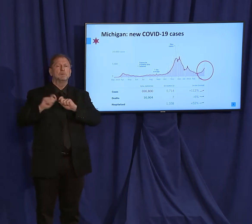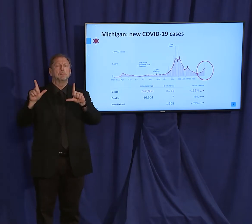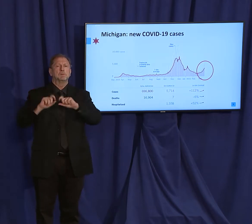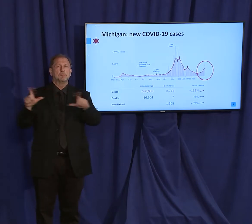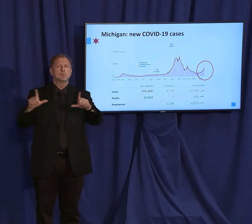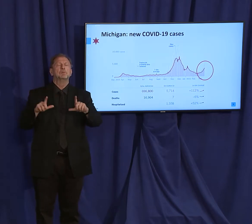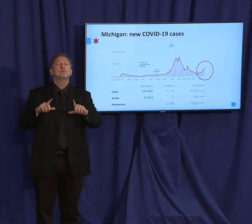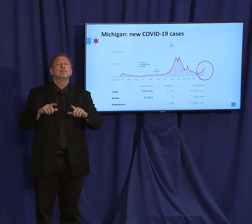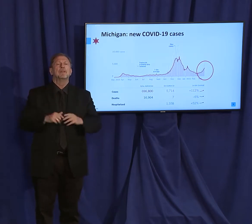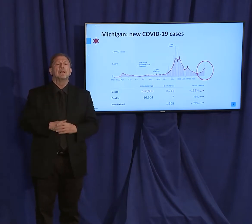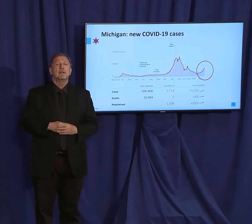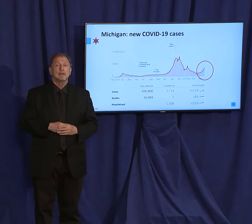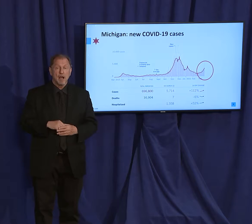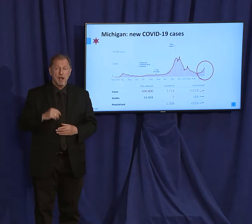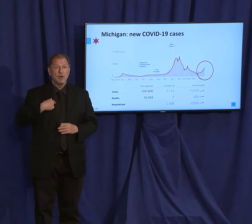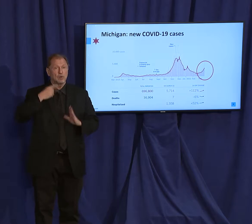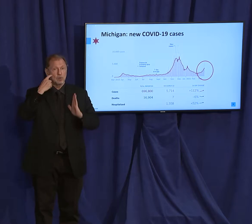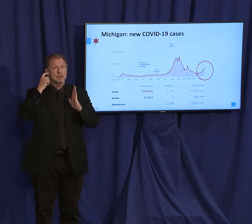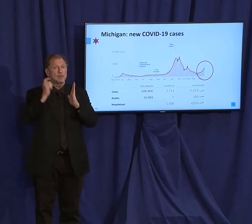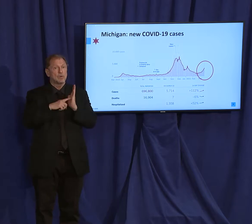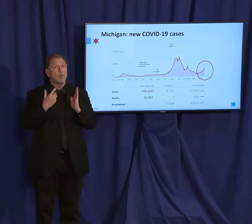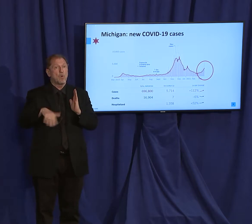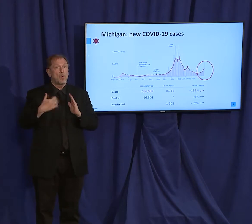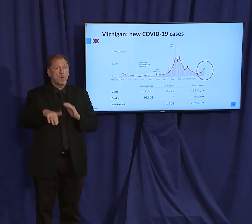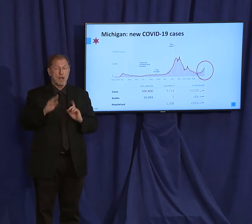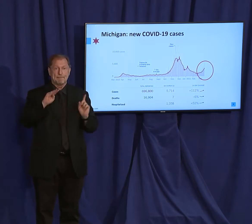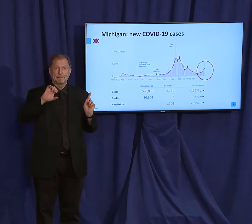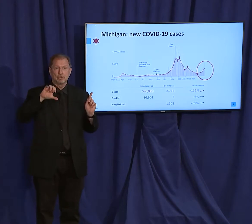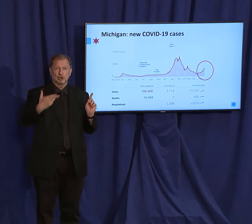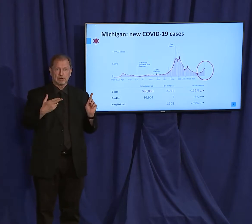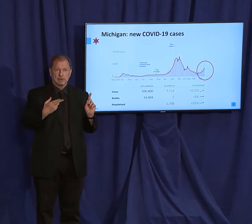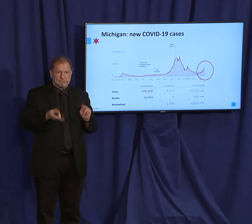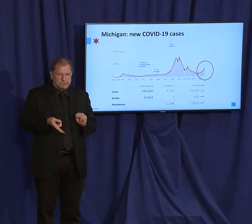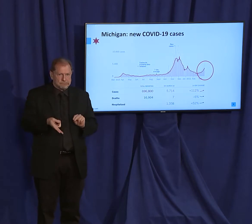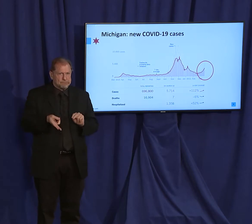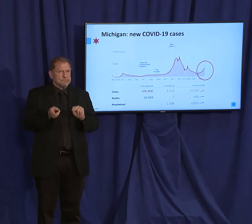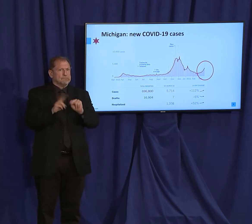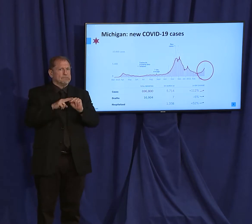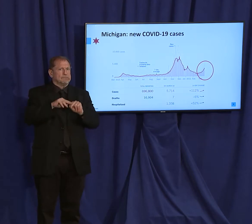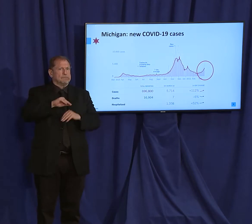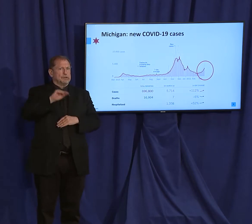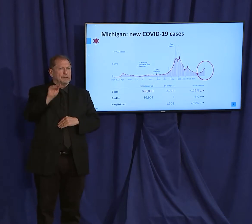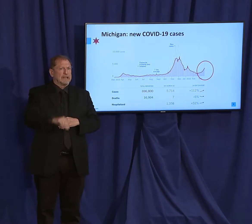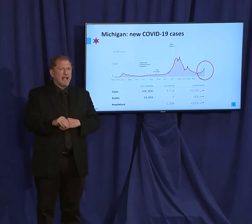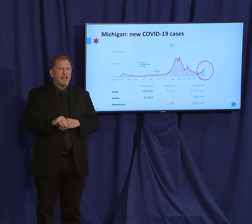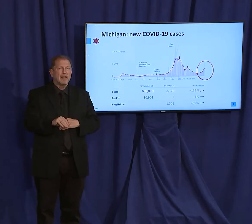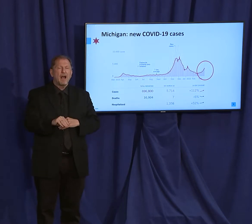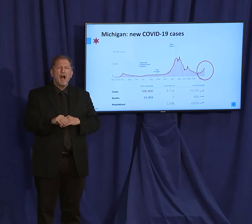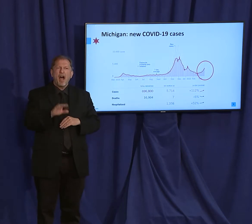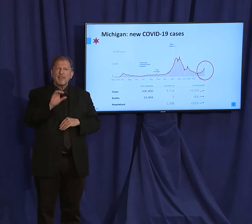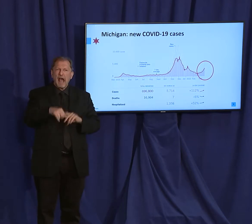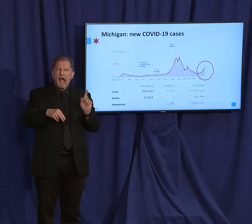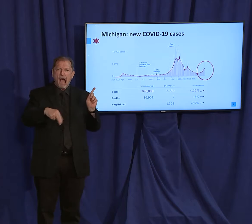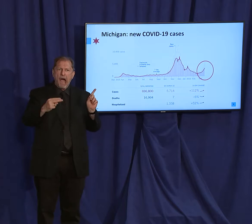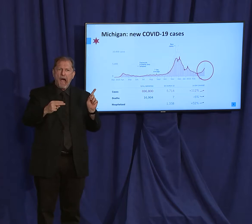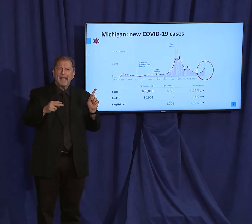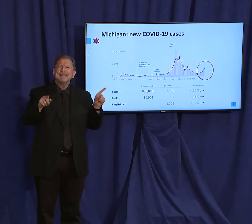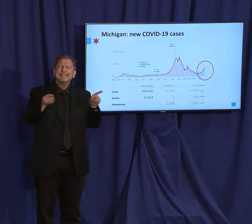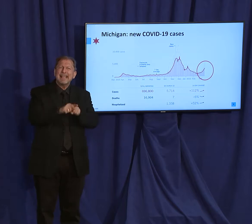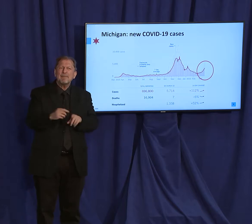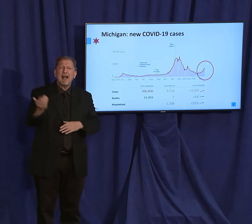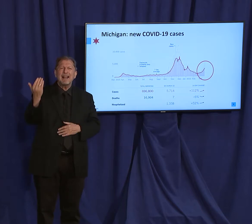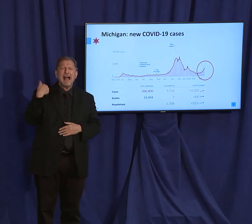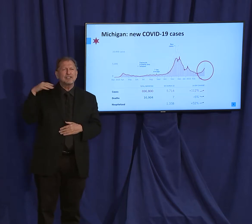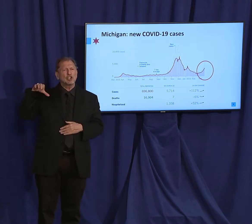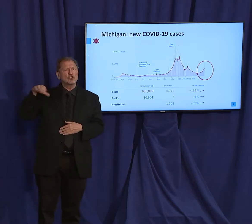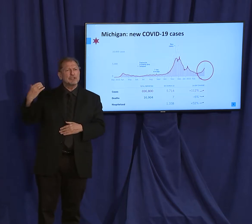able to see them. We've seen in the state of Michigan case rates now looking like they were around Christmas